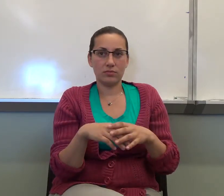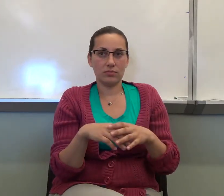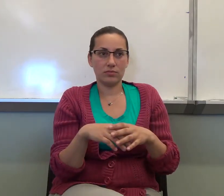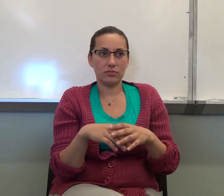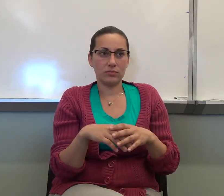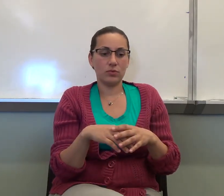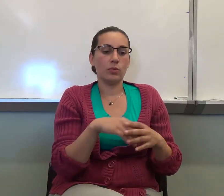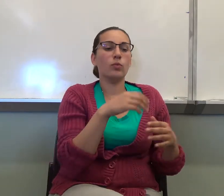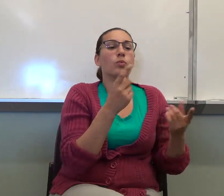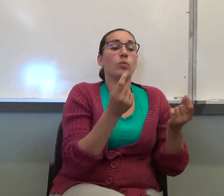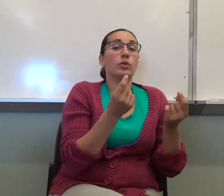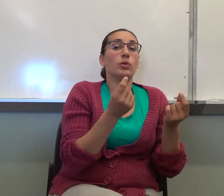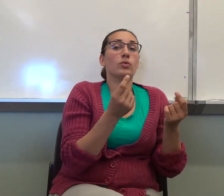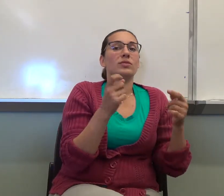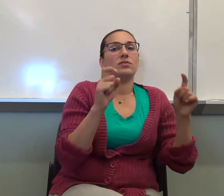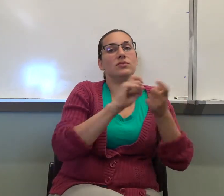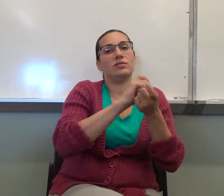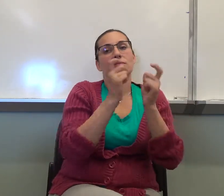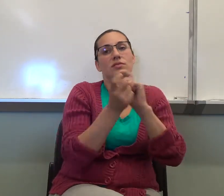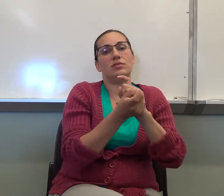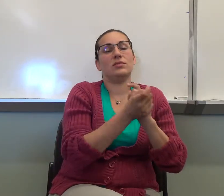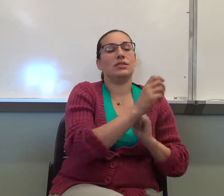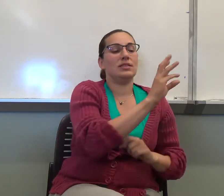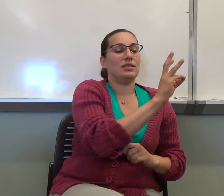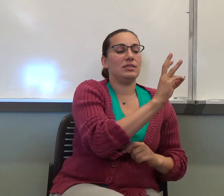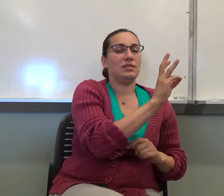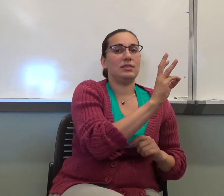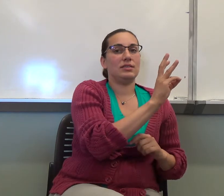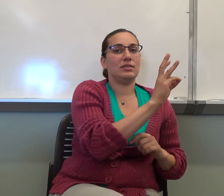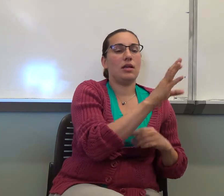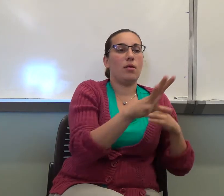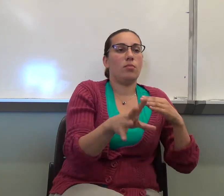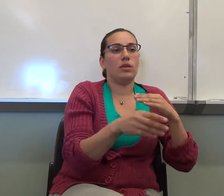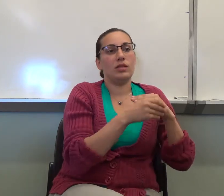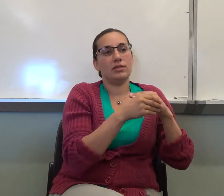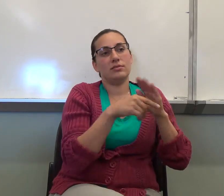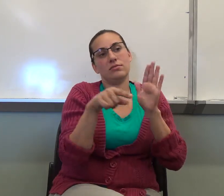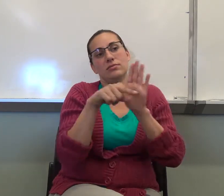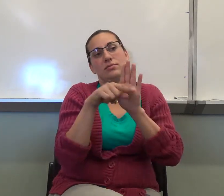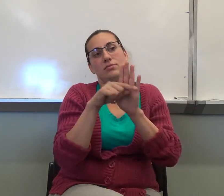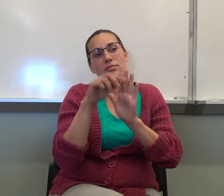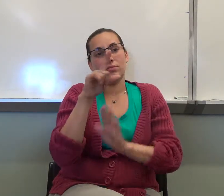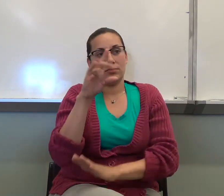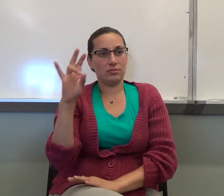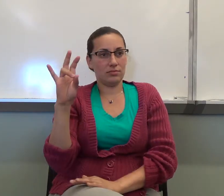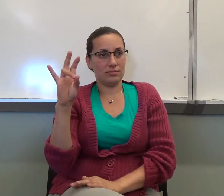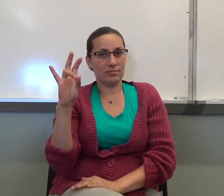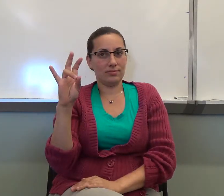6 plus a negative 27, subtract smaller absolute from that larger. Yeah. So this is a minus 27.